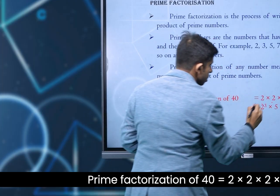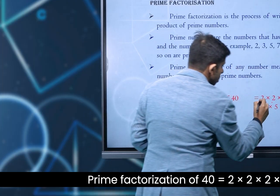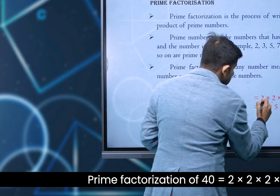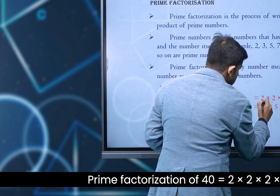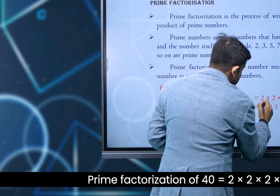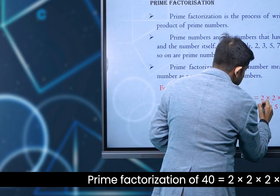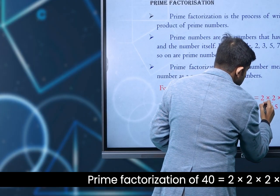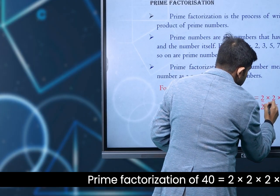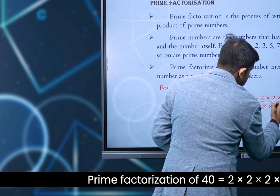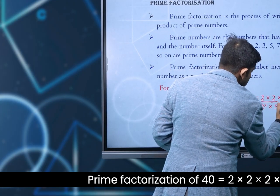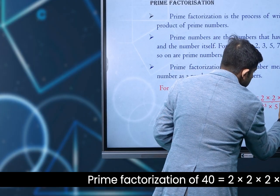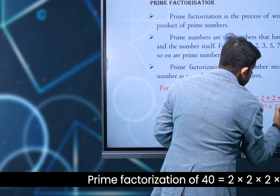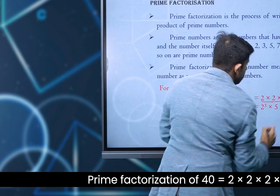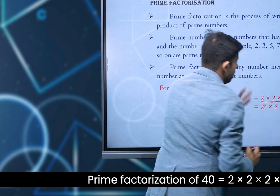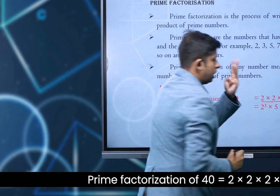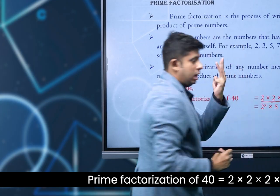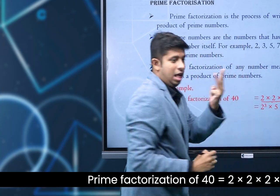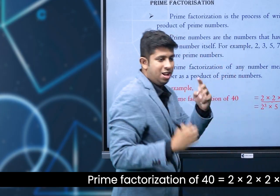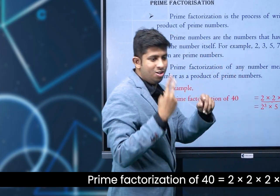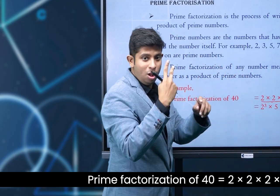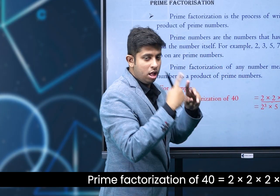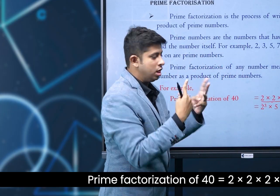equal to 2 cubed into 5.